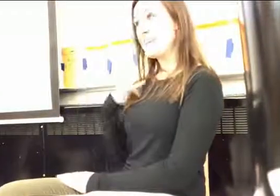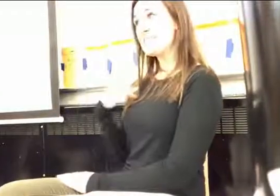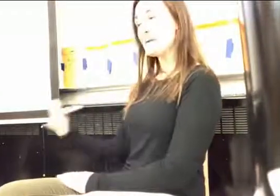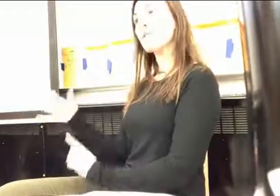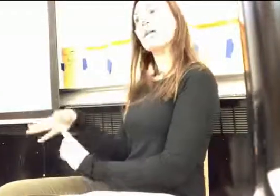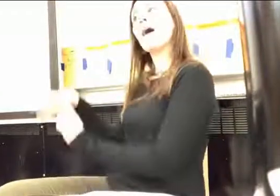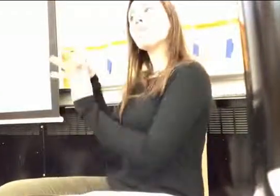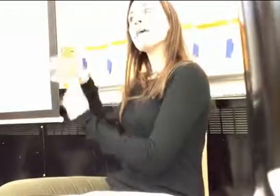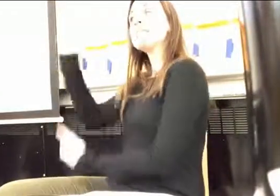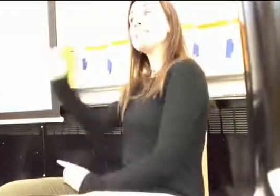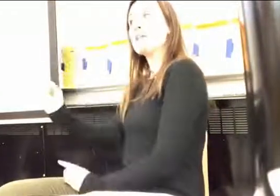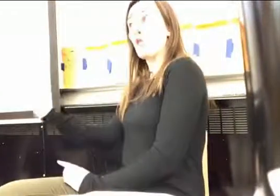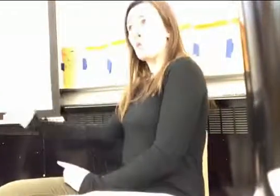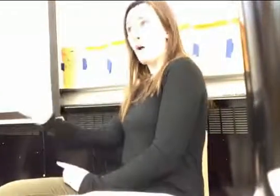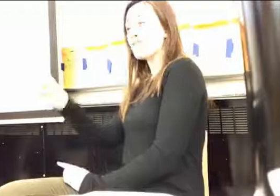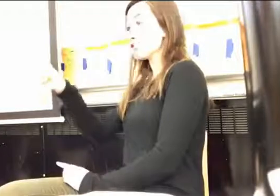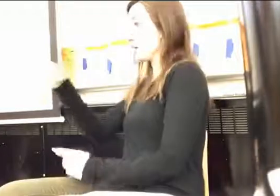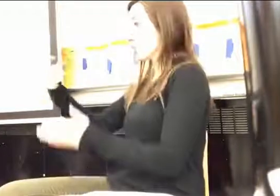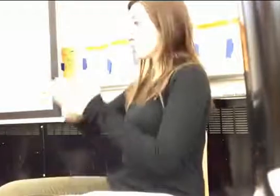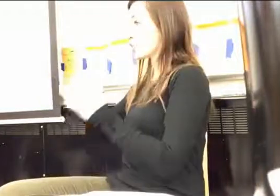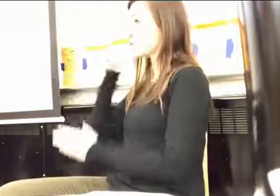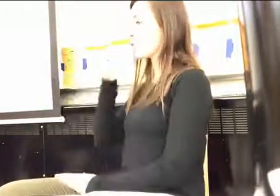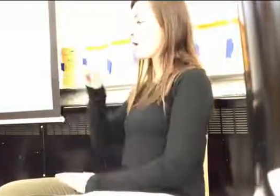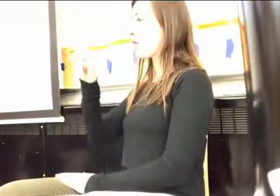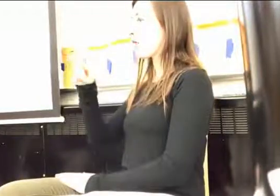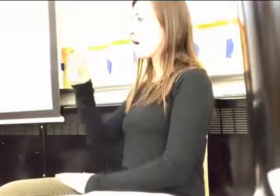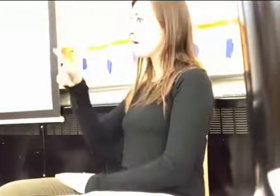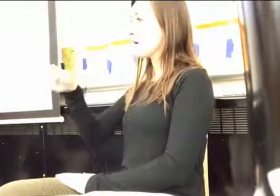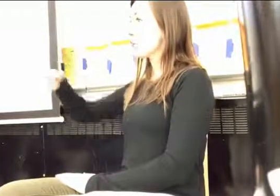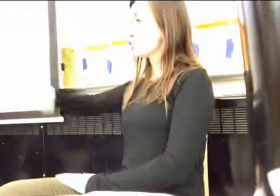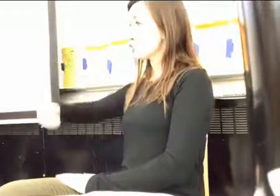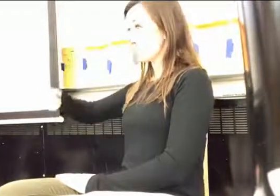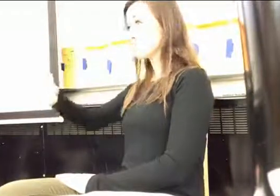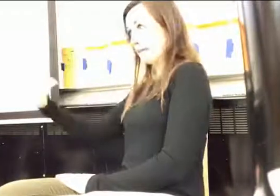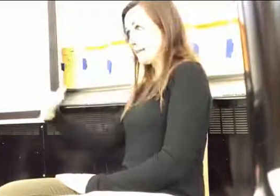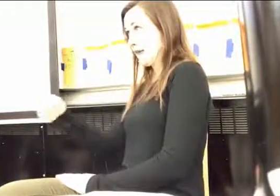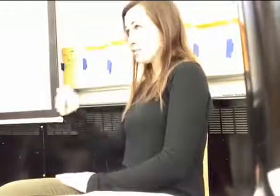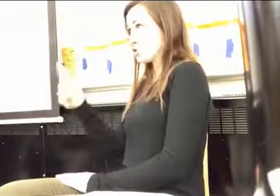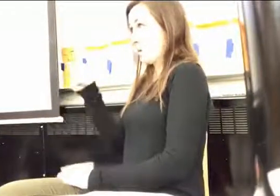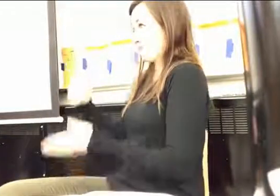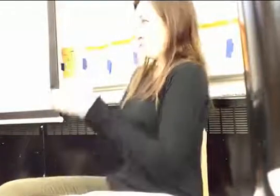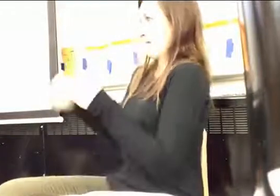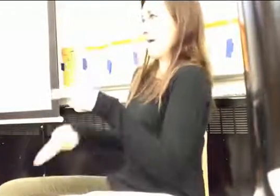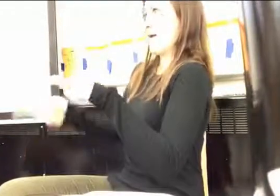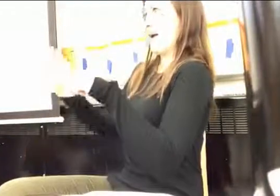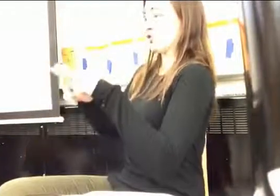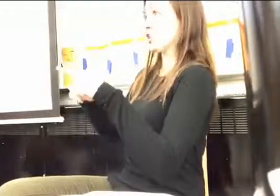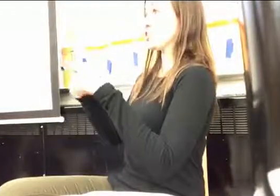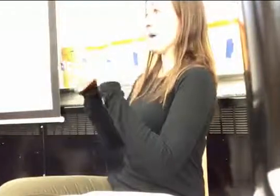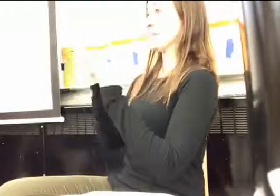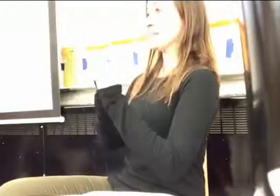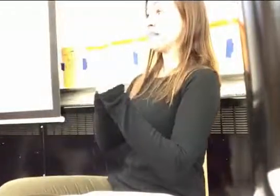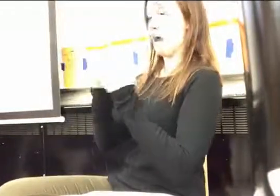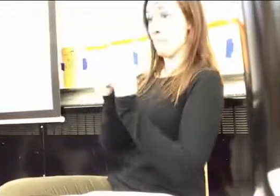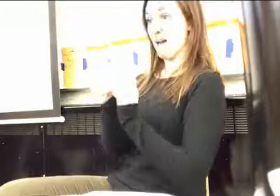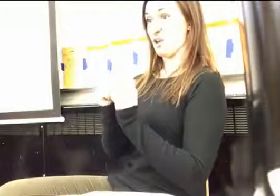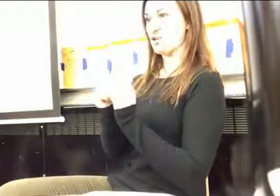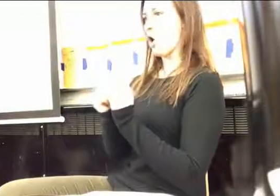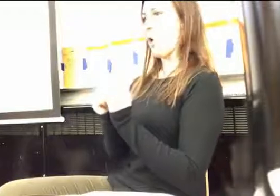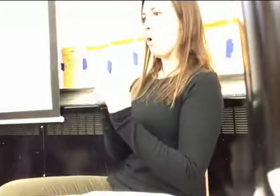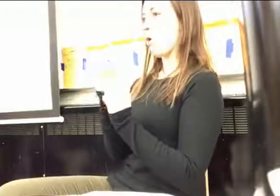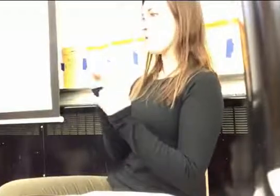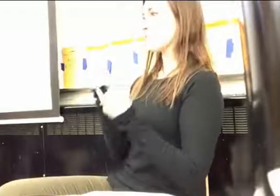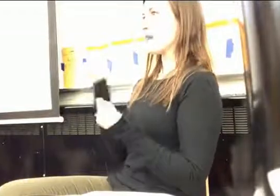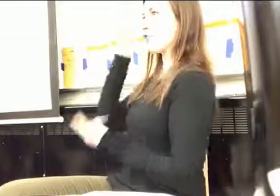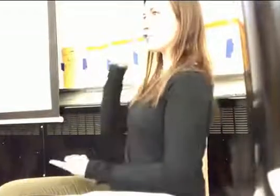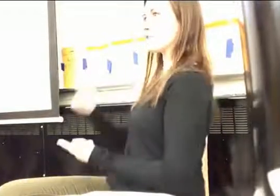unless you're on Southwest, have to charge for luggage? Yes. So what happened is that as the competitors were reduced, competition doesn't